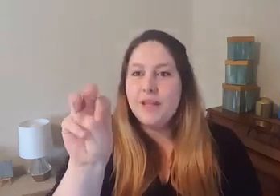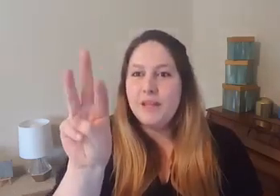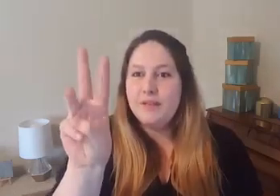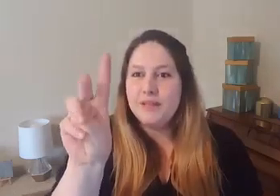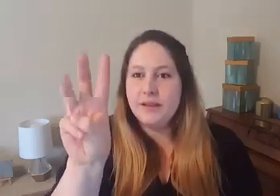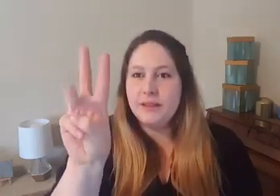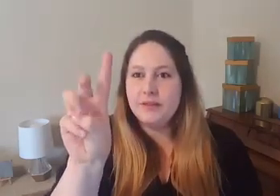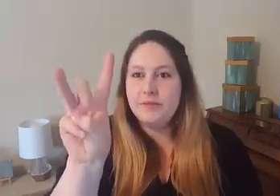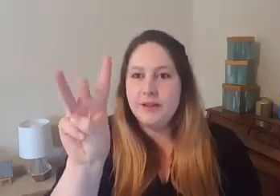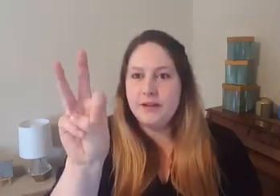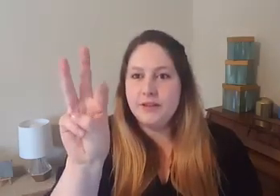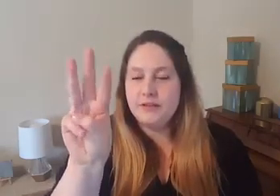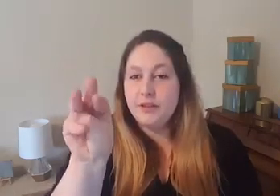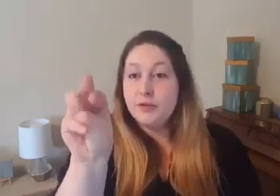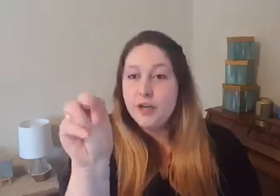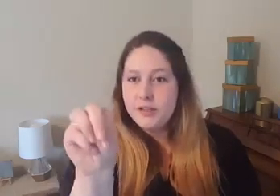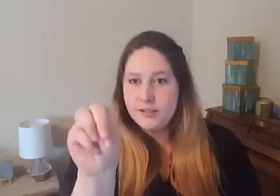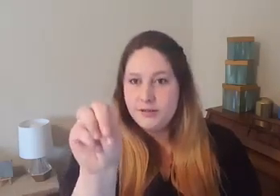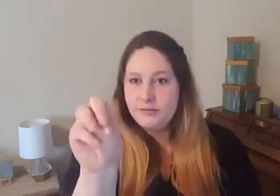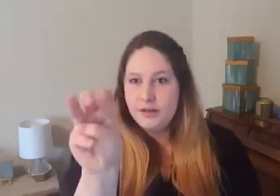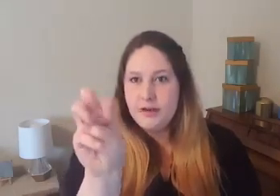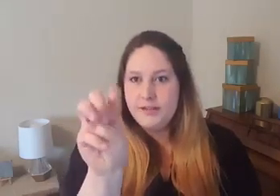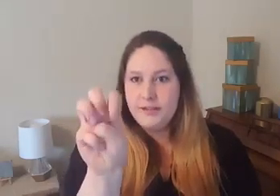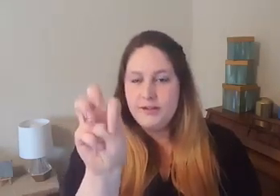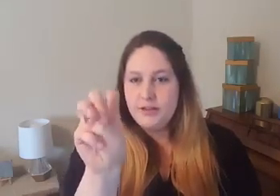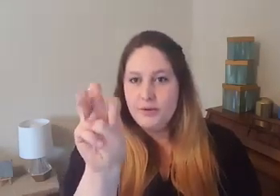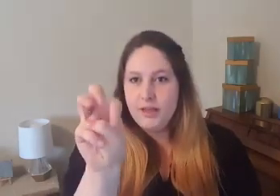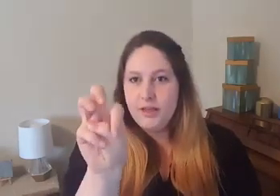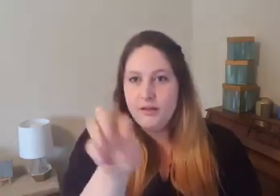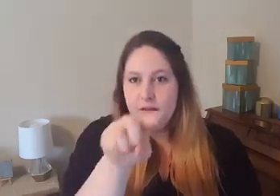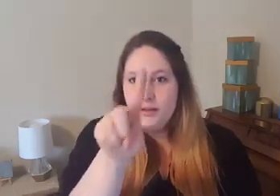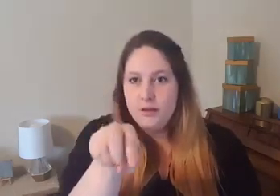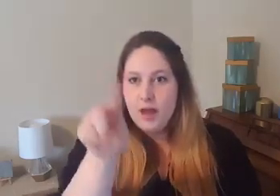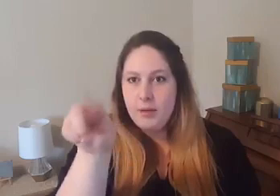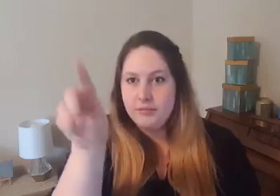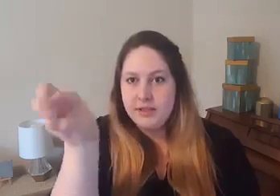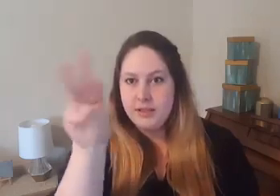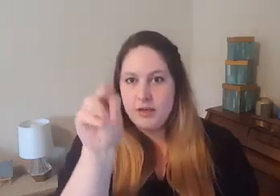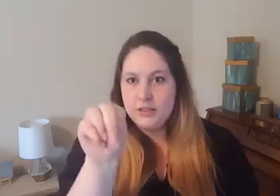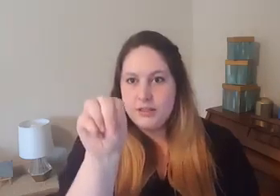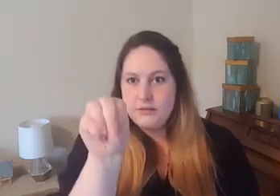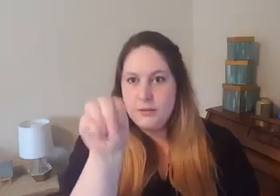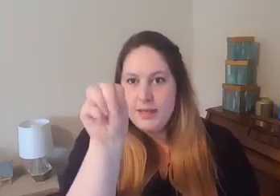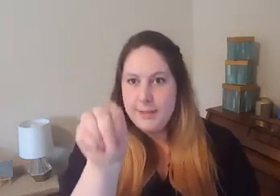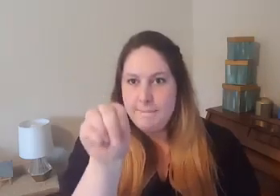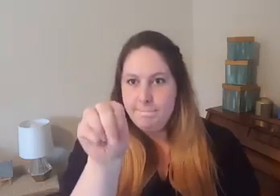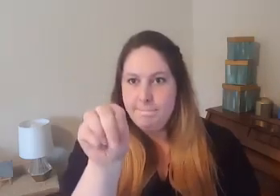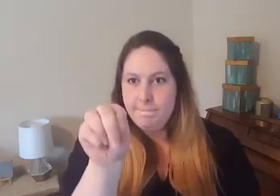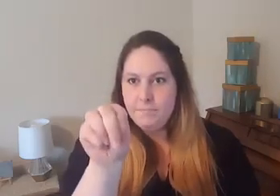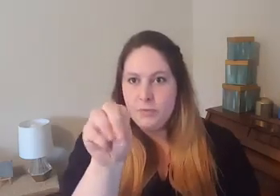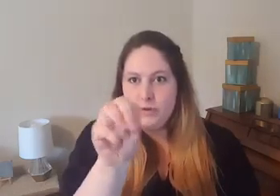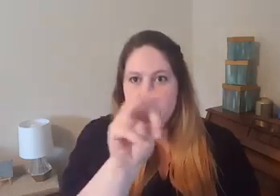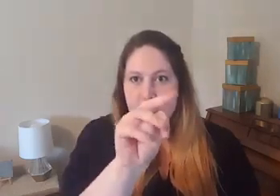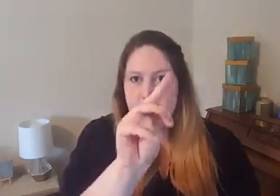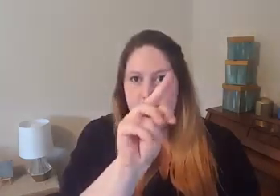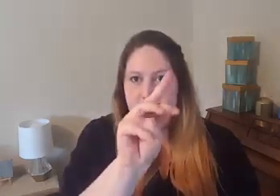M is like three fingers. So if you know cursive, I always think of the three humps in cursive. So M, with your little thumb peeking